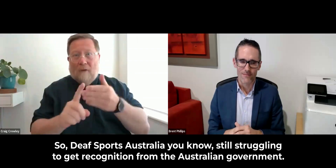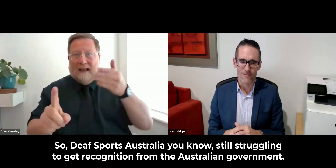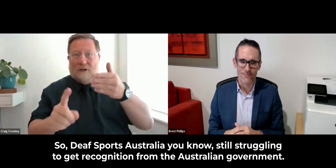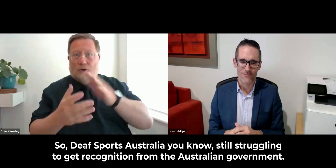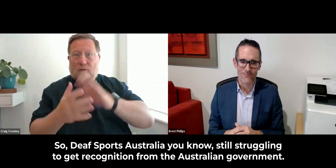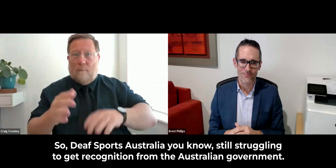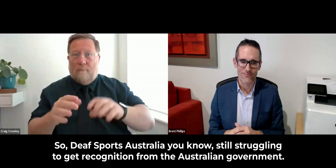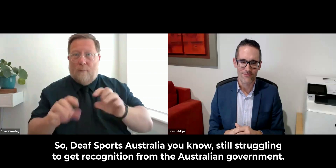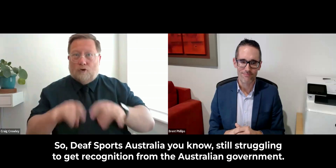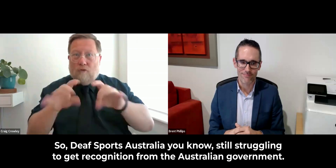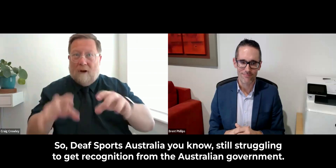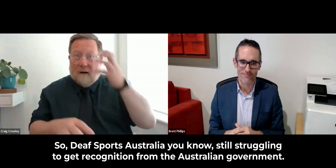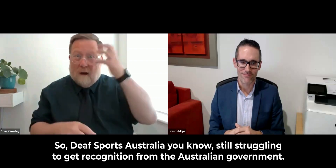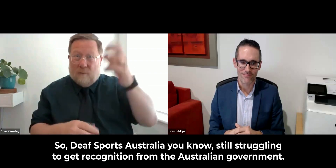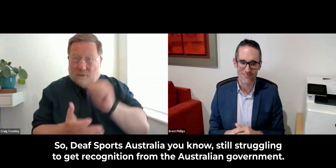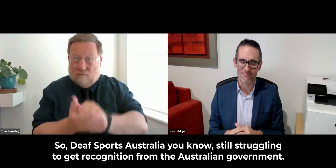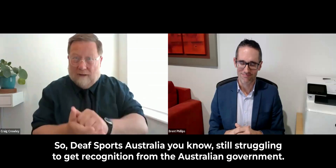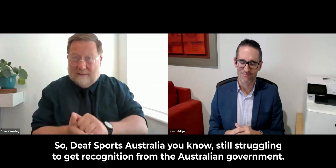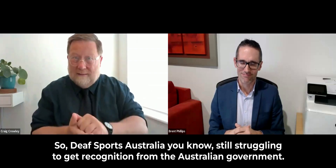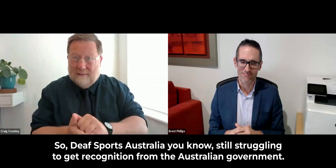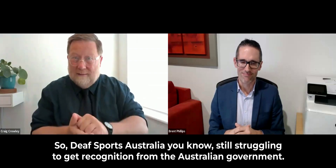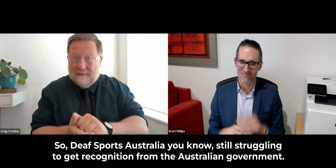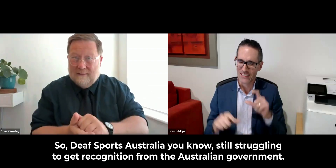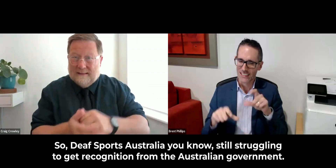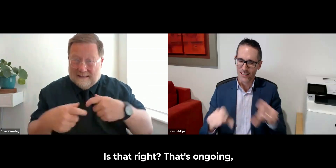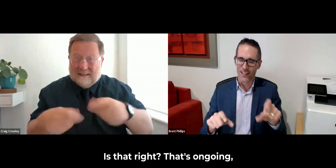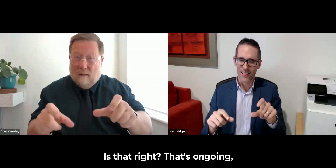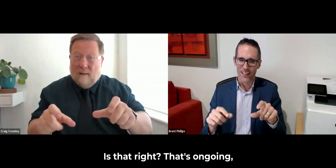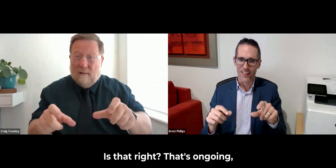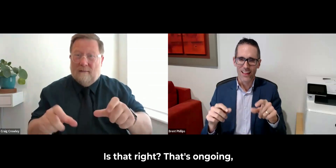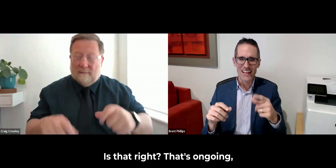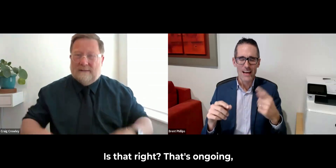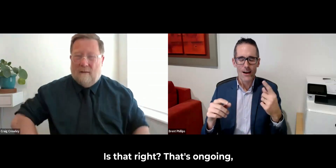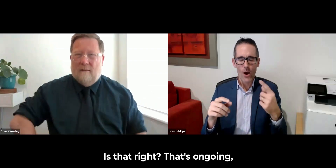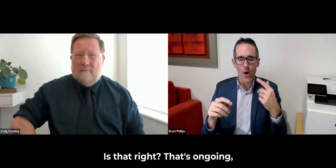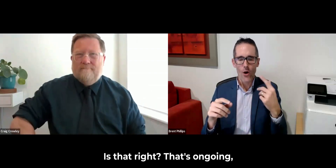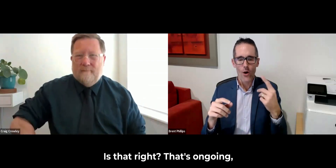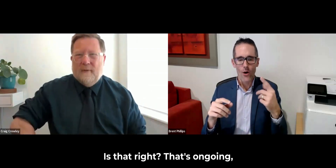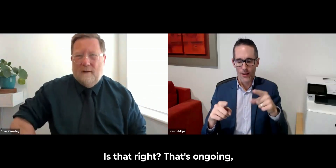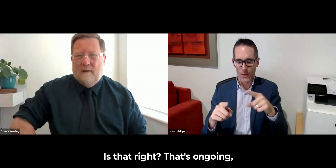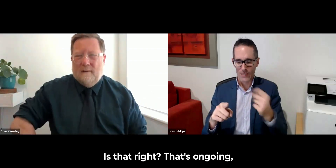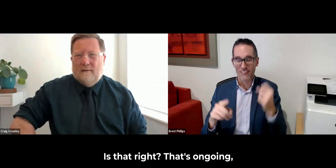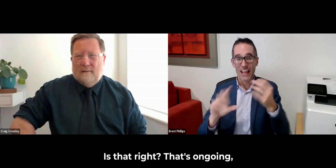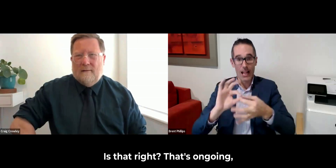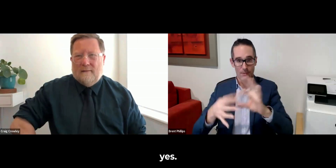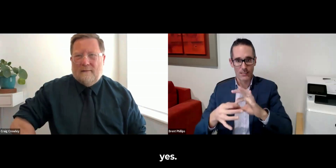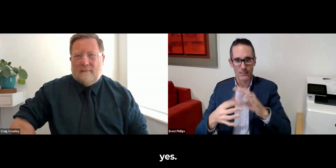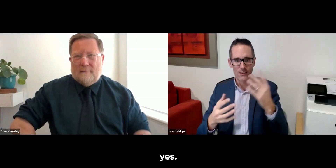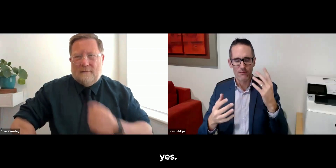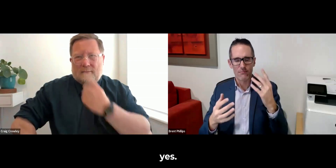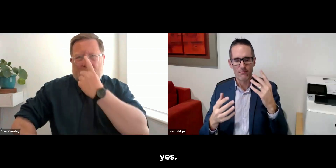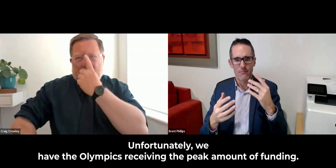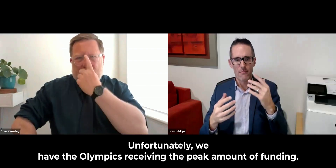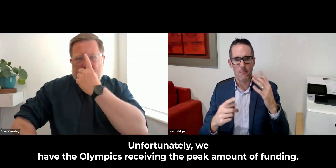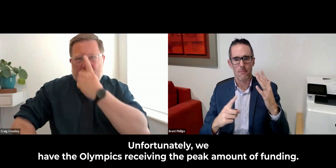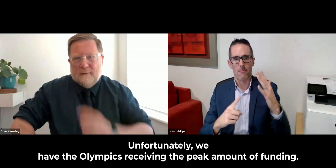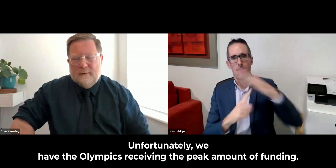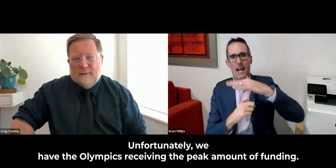still struggling to get recognition from the Australian government. Is that right? That's ongoing. Yes, unfortunately, we